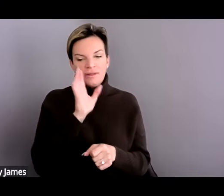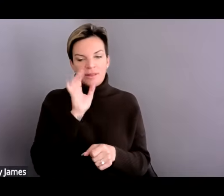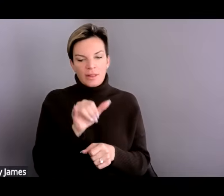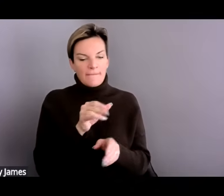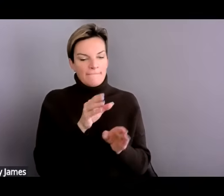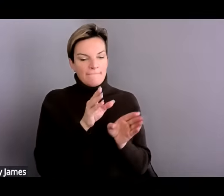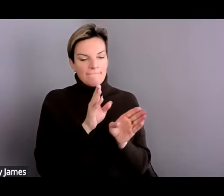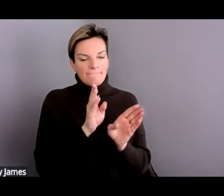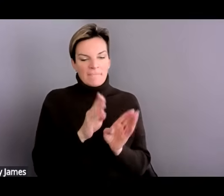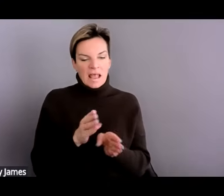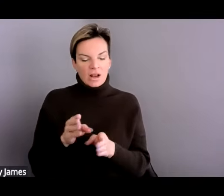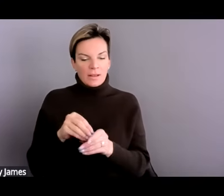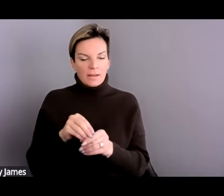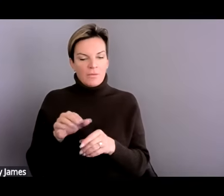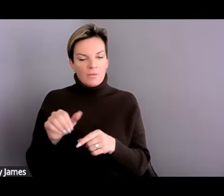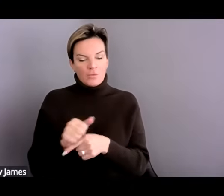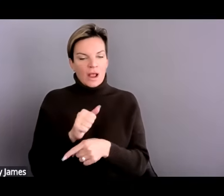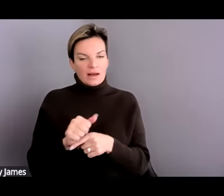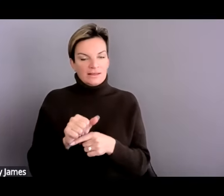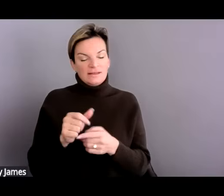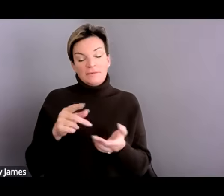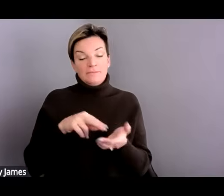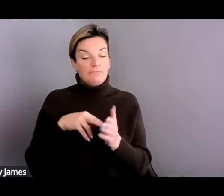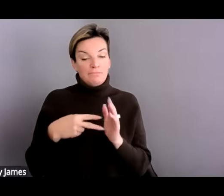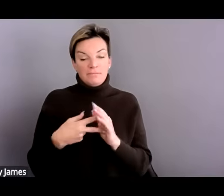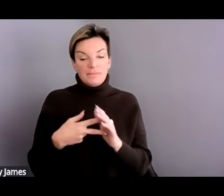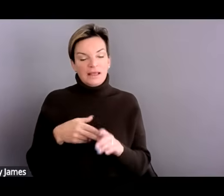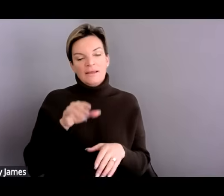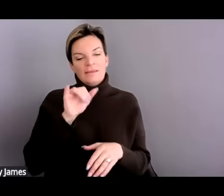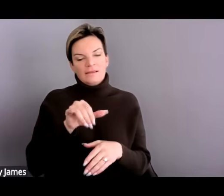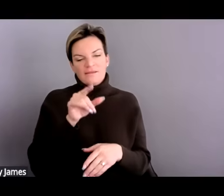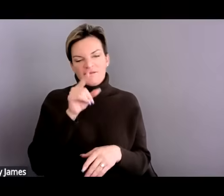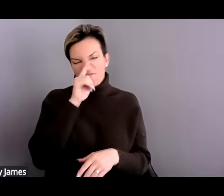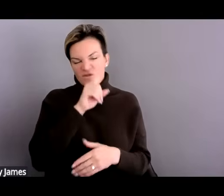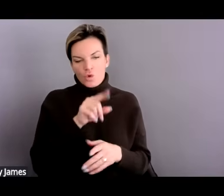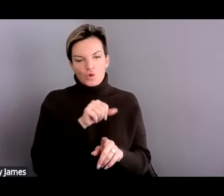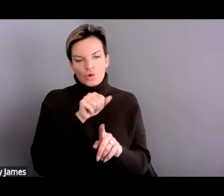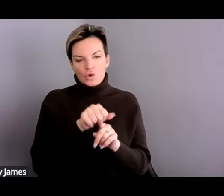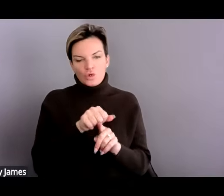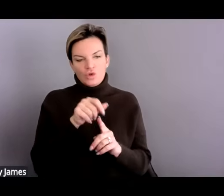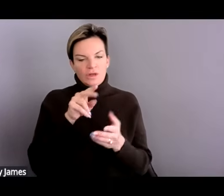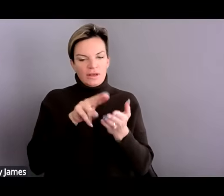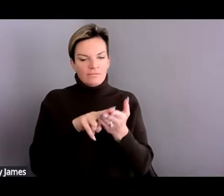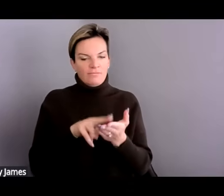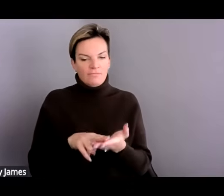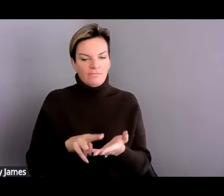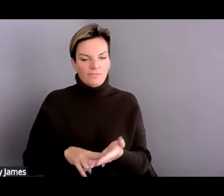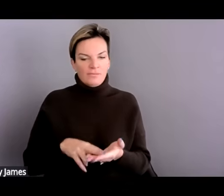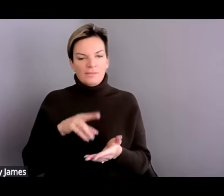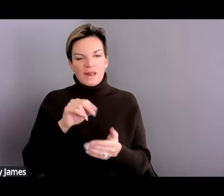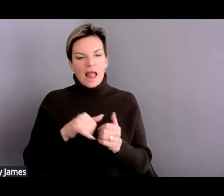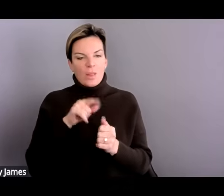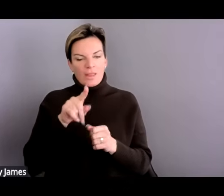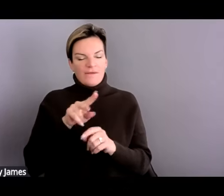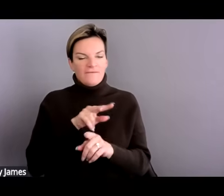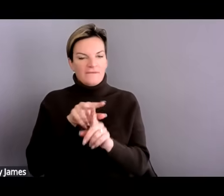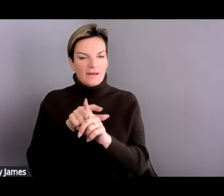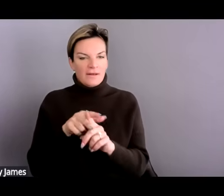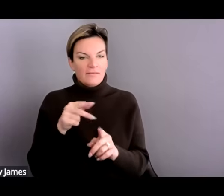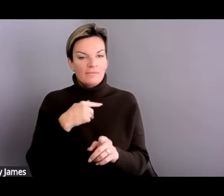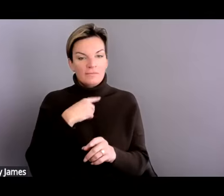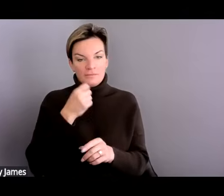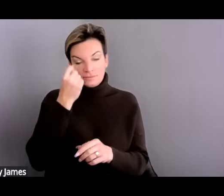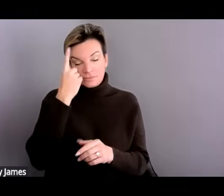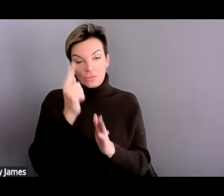or circulator signature forgery that extends throughout the filing. I understand the law says you